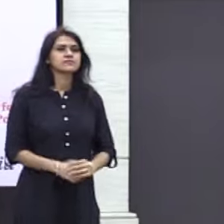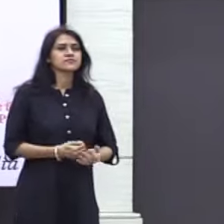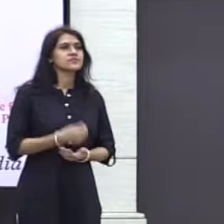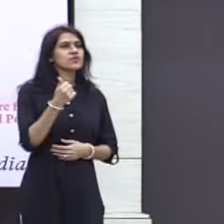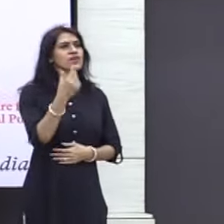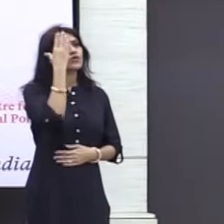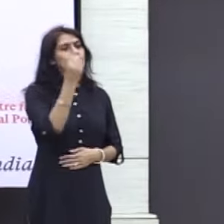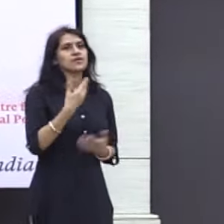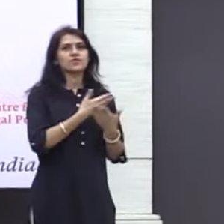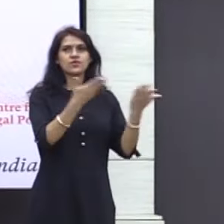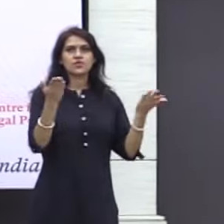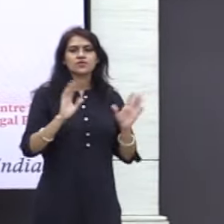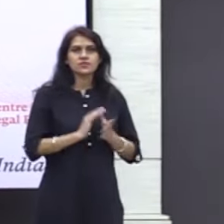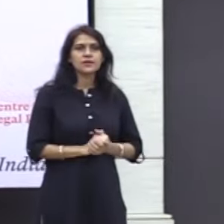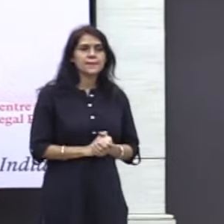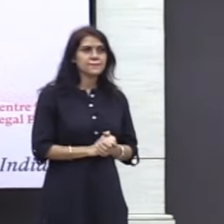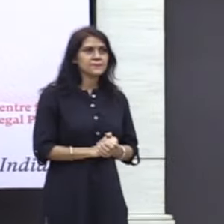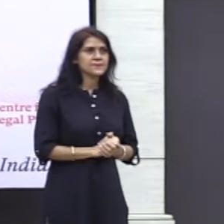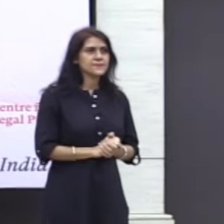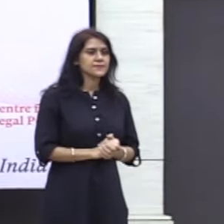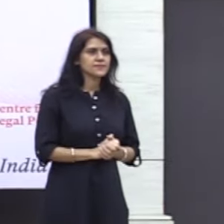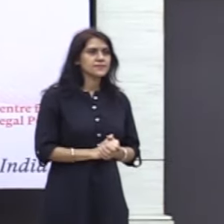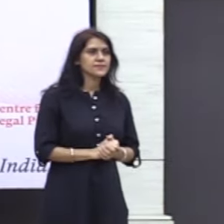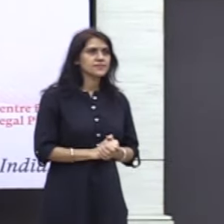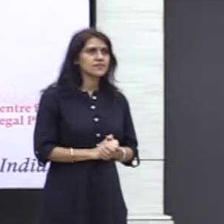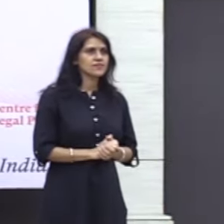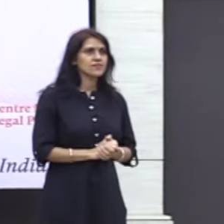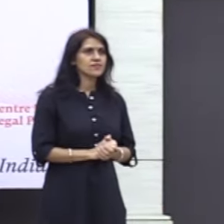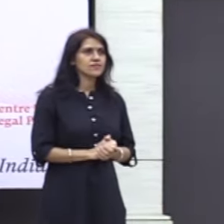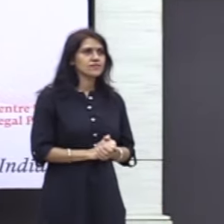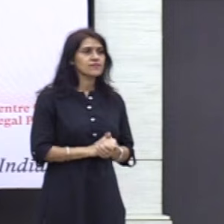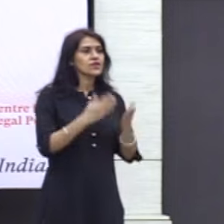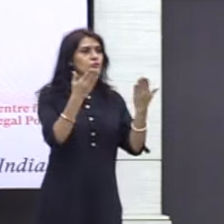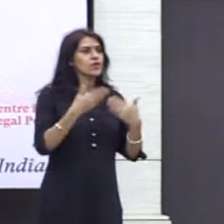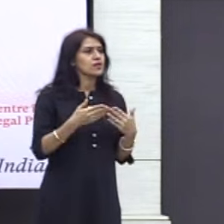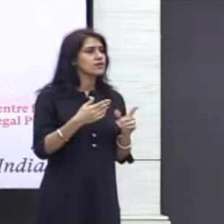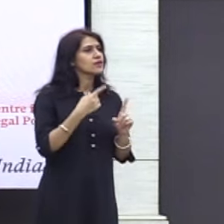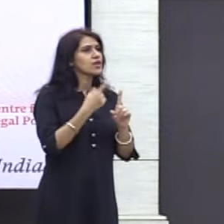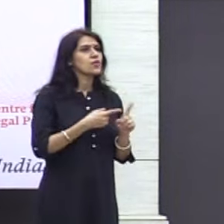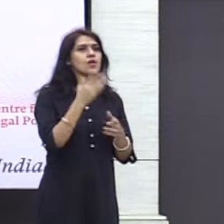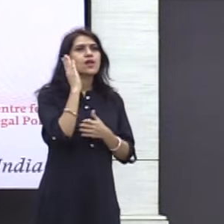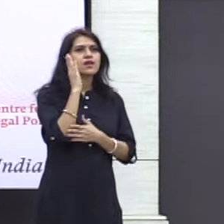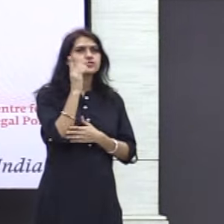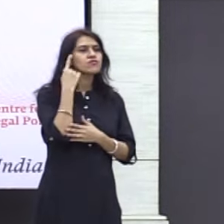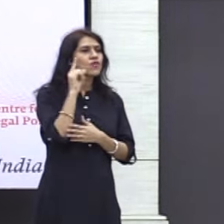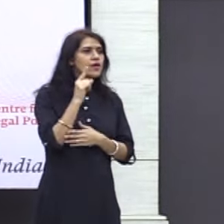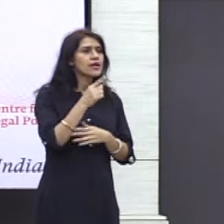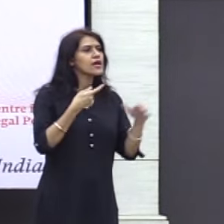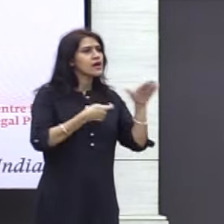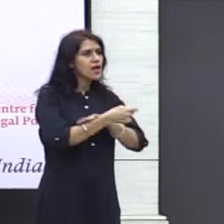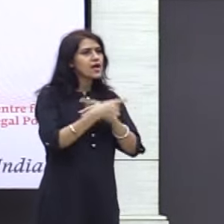A very good evening to everyone. Welcome to the annual lecture on crime and punishment, which is